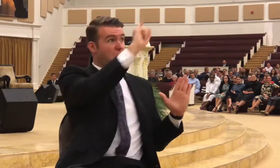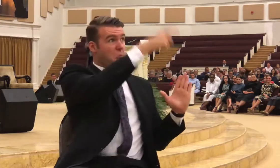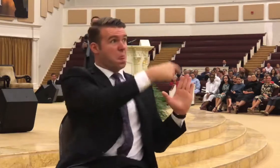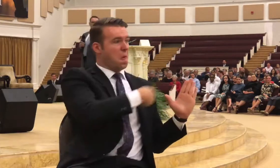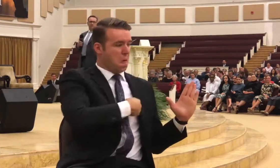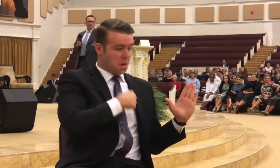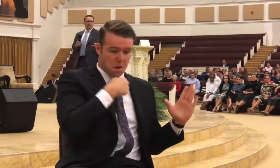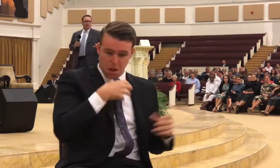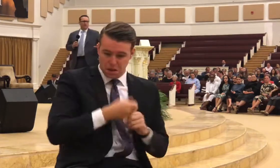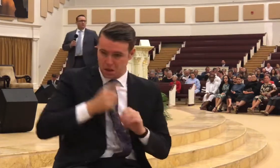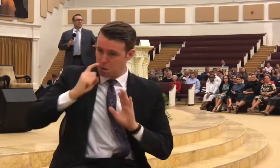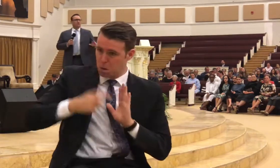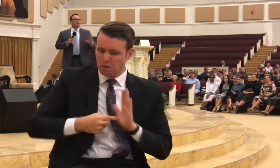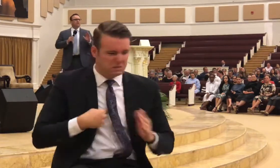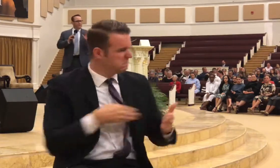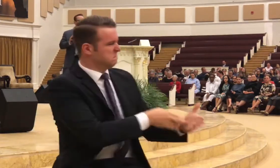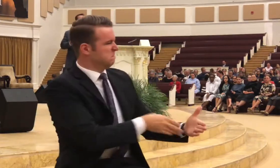didn't get,